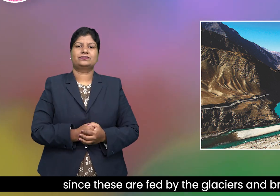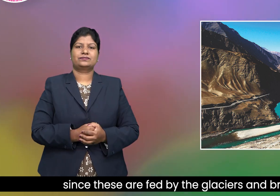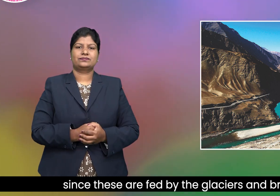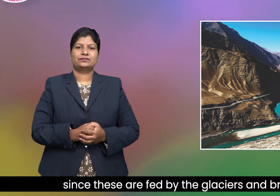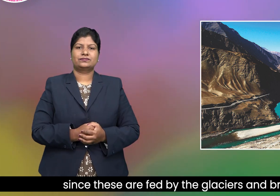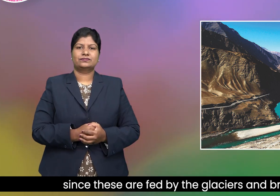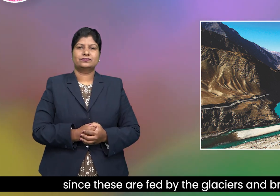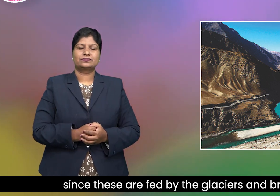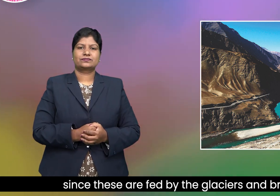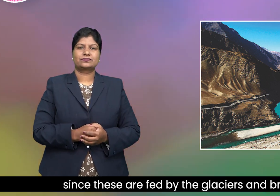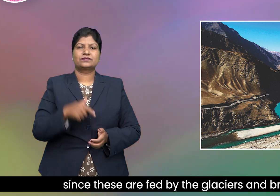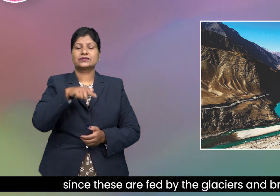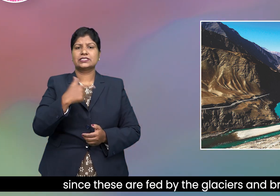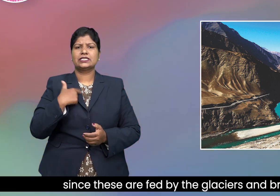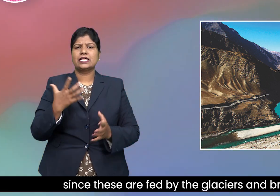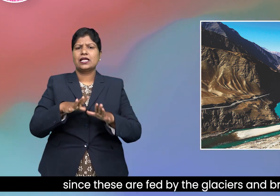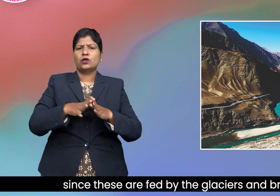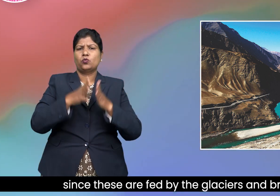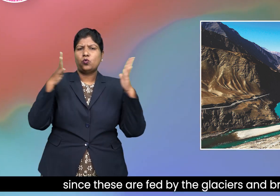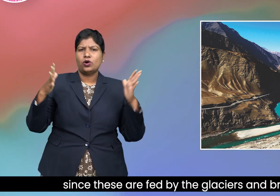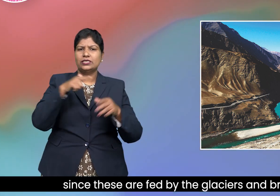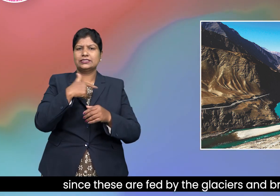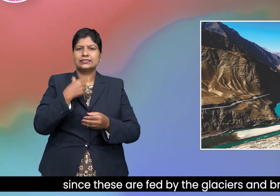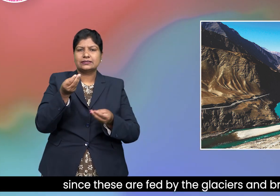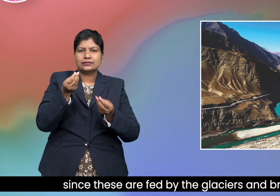and bring a lot of silt and